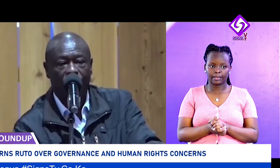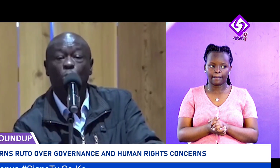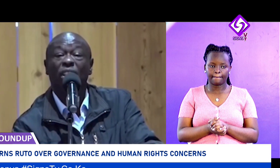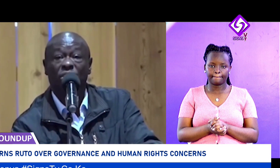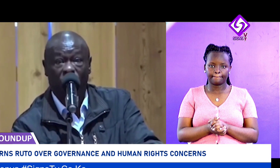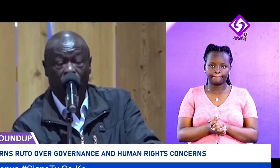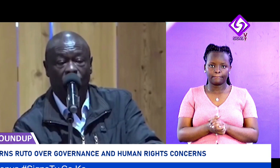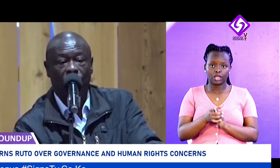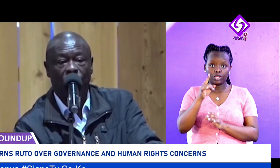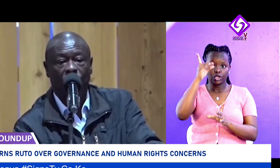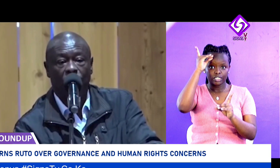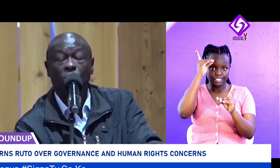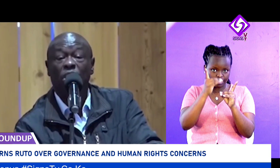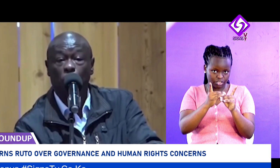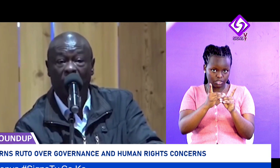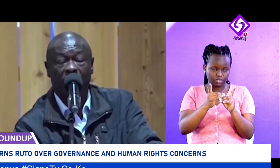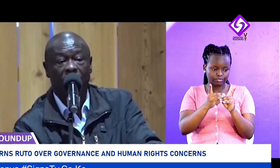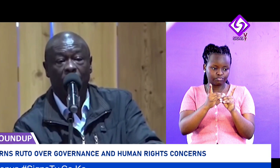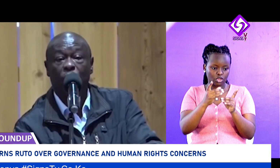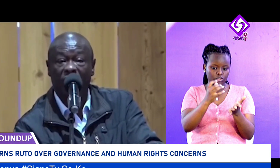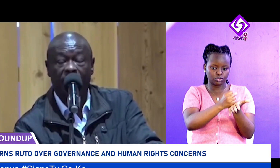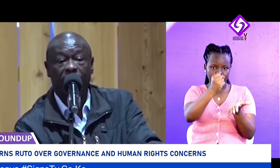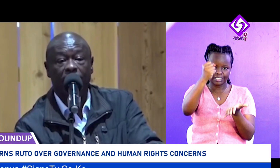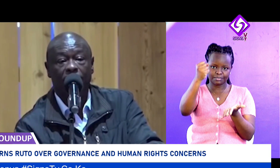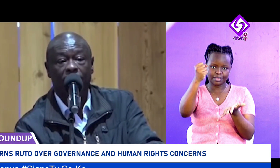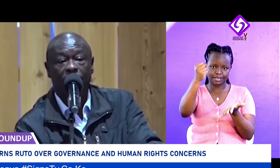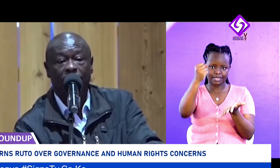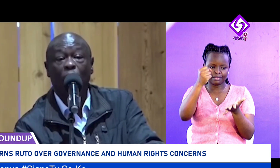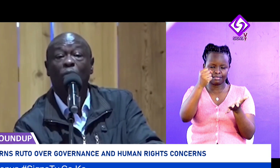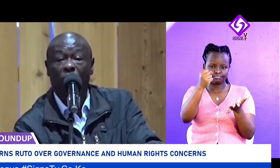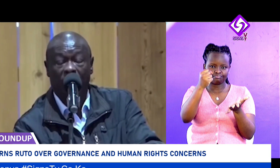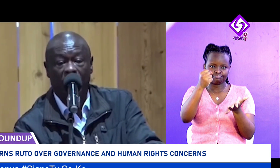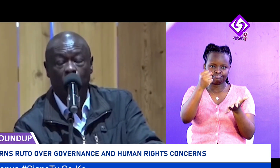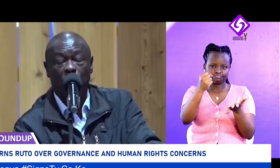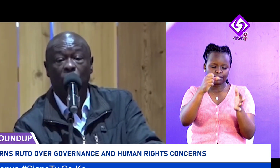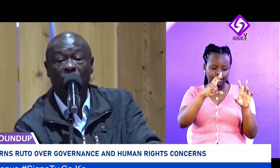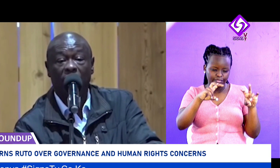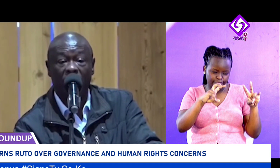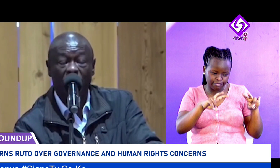Your decision to suspend vetting of foreigners before they are given